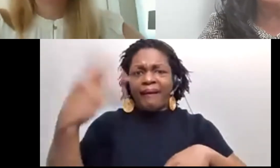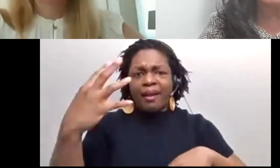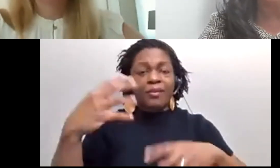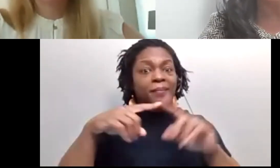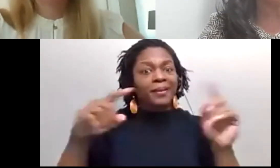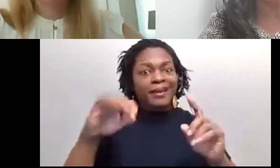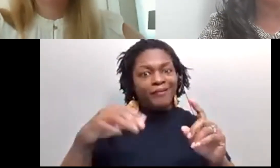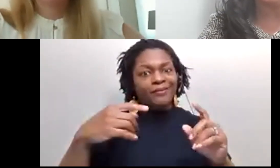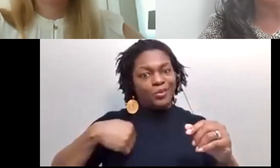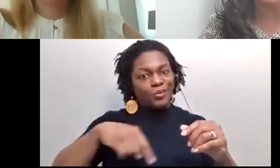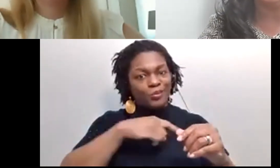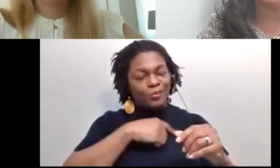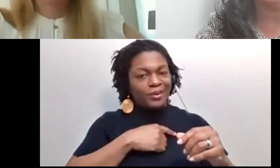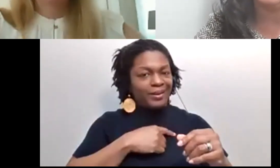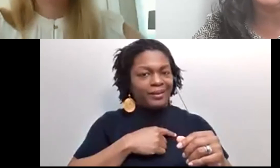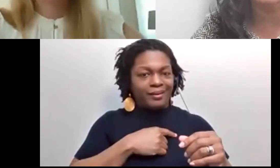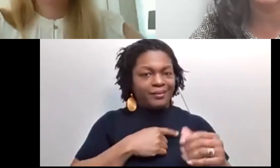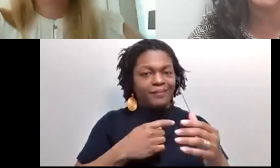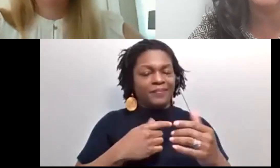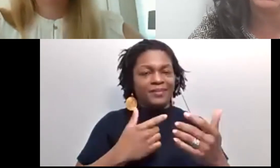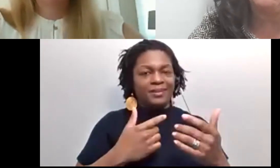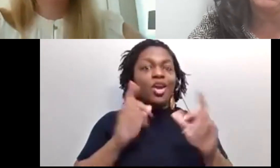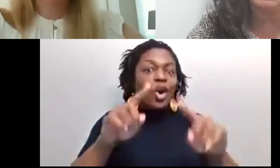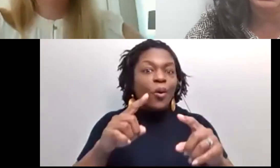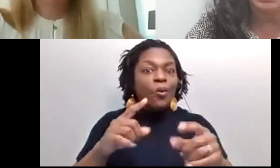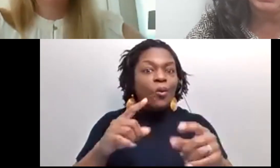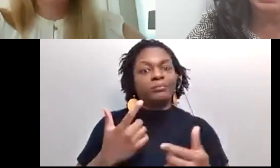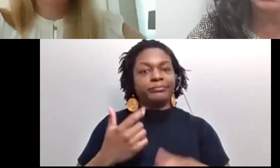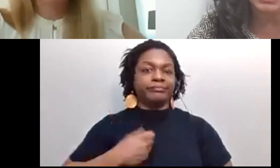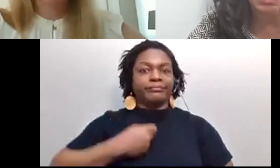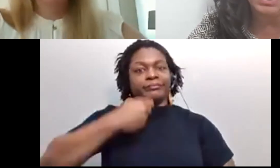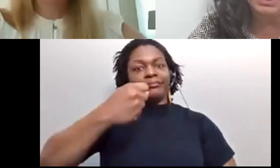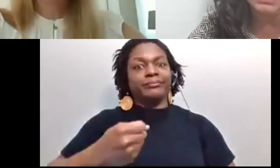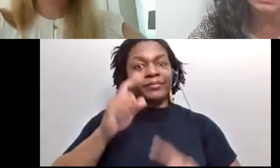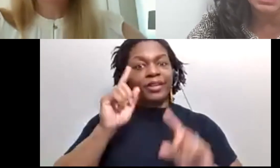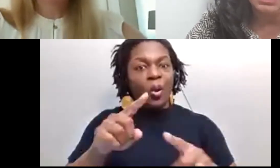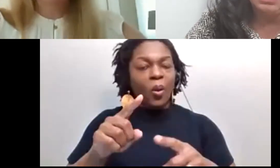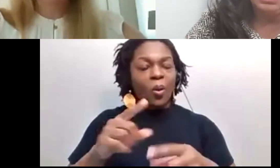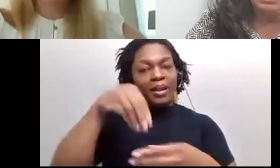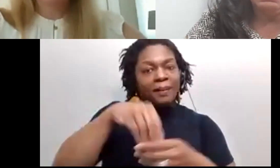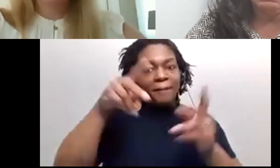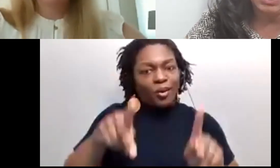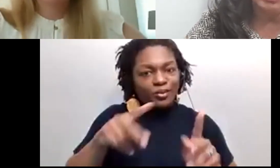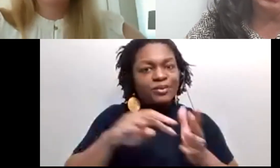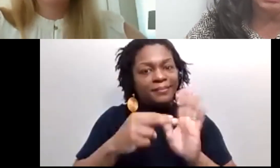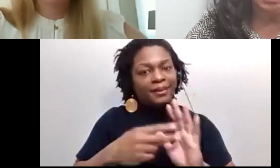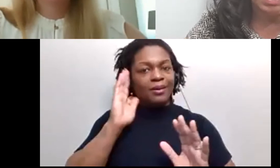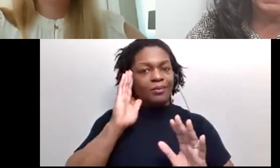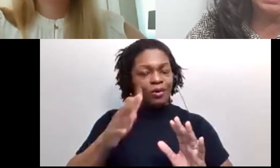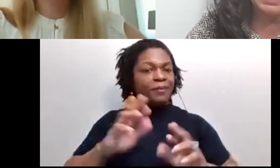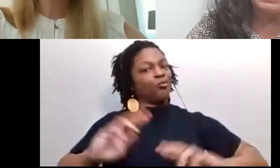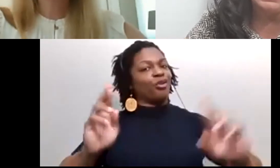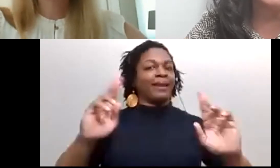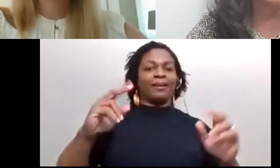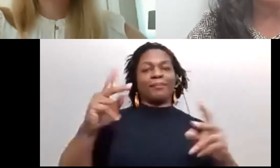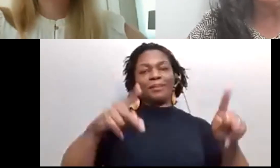prepared to be in person. So I think that, having our cameras on is a good